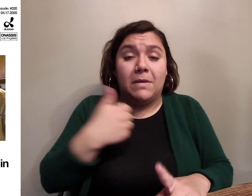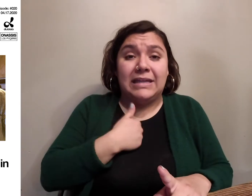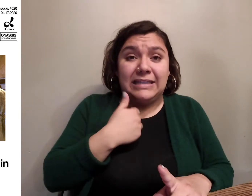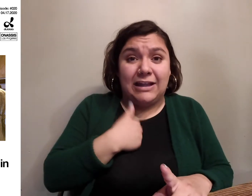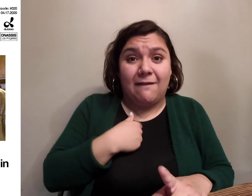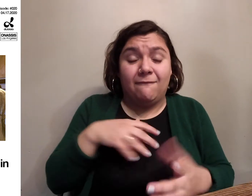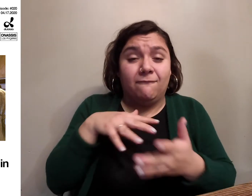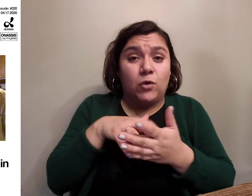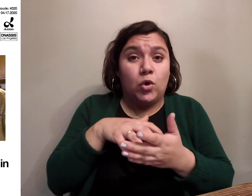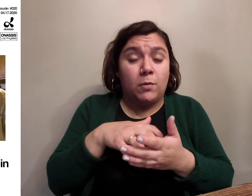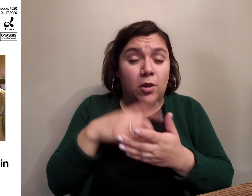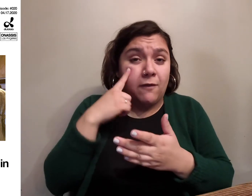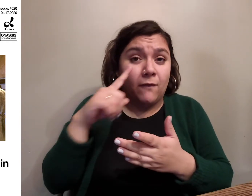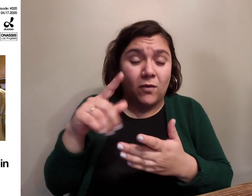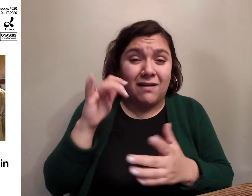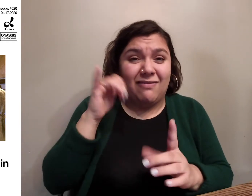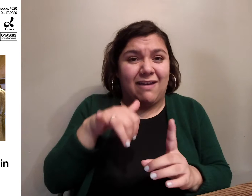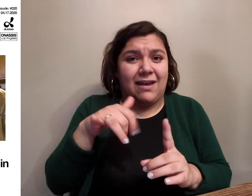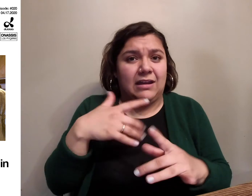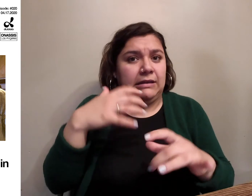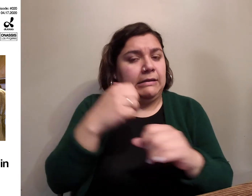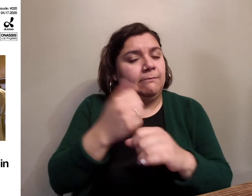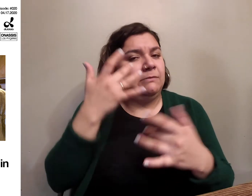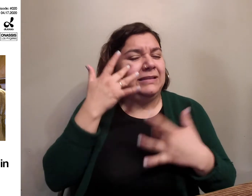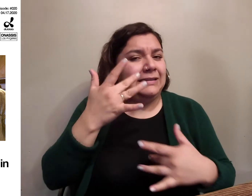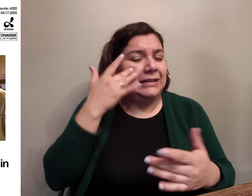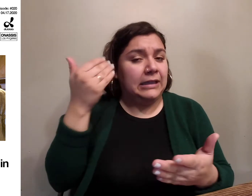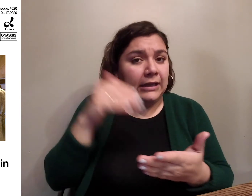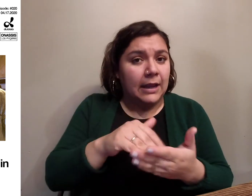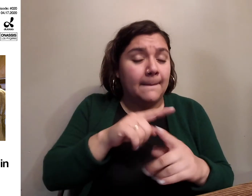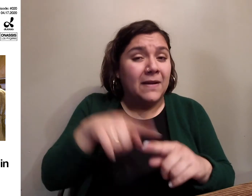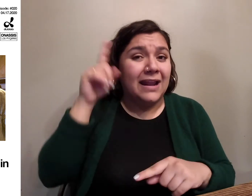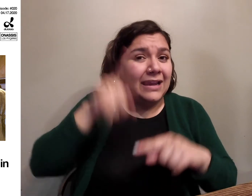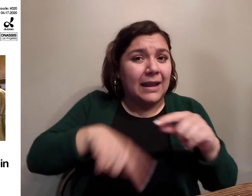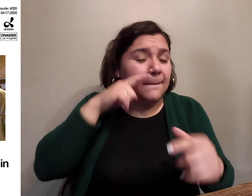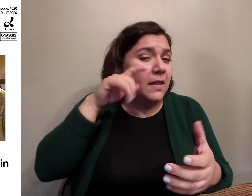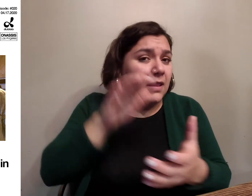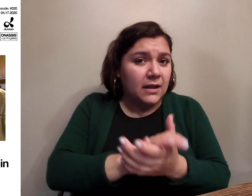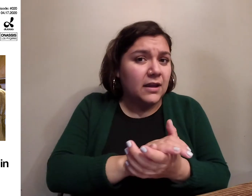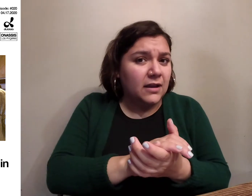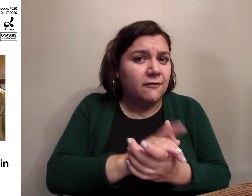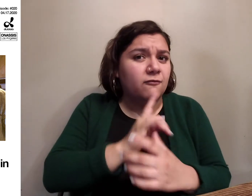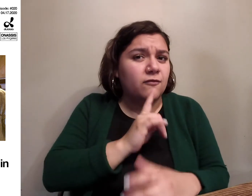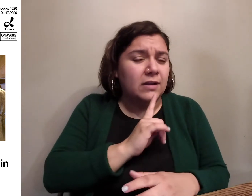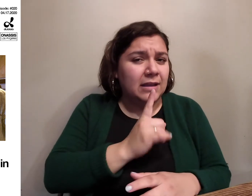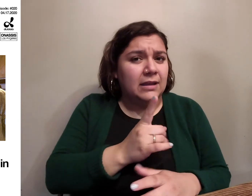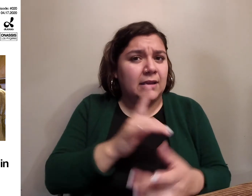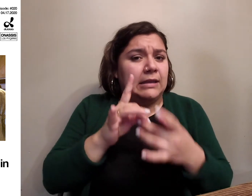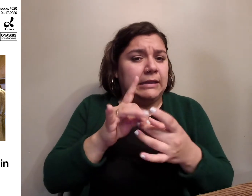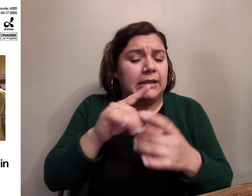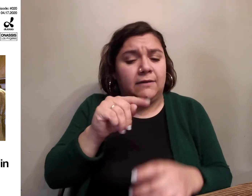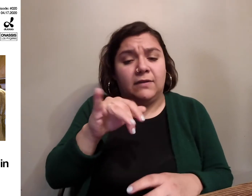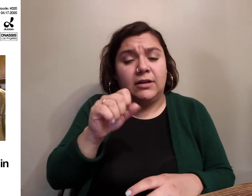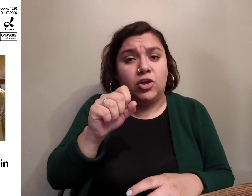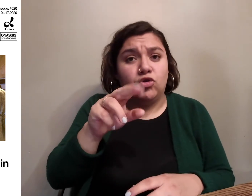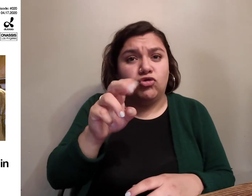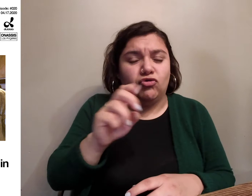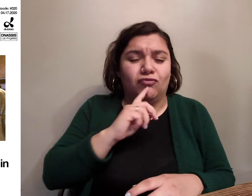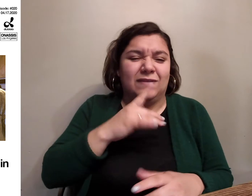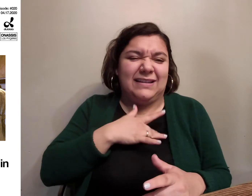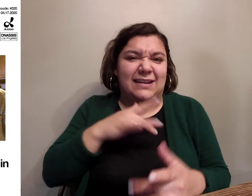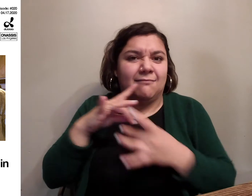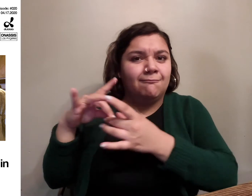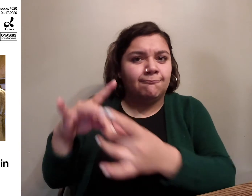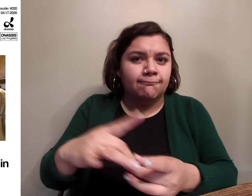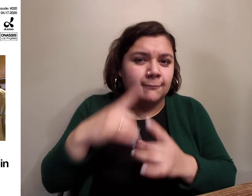it's, I just can't believe this, very, very tenuous connective tissue that binds us in our society. And yet